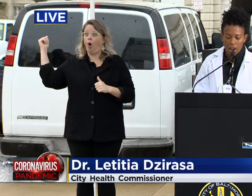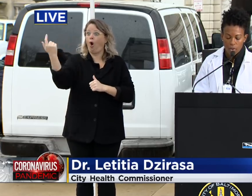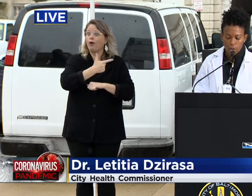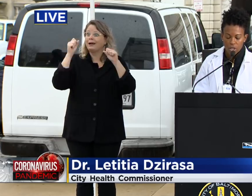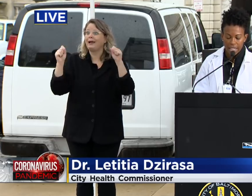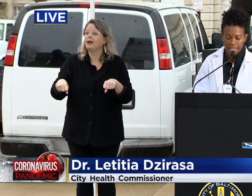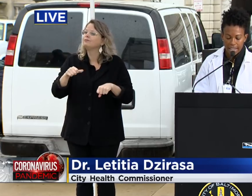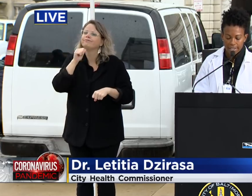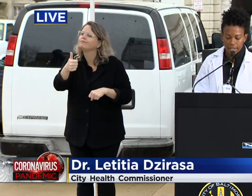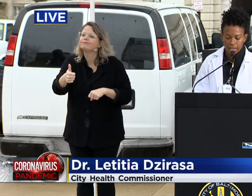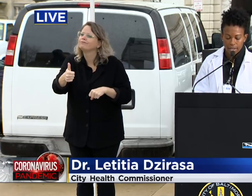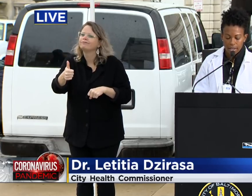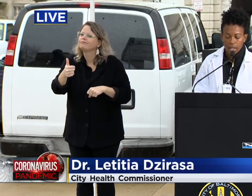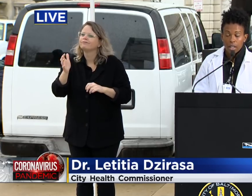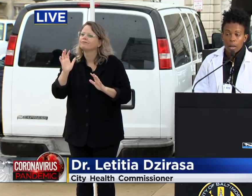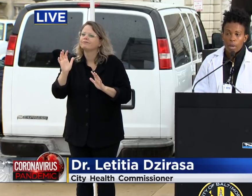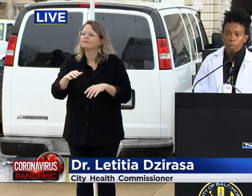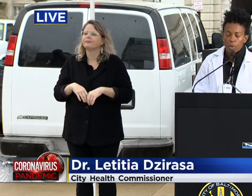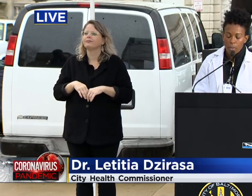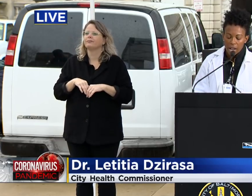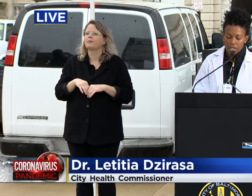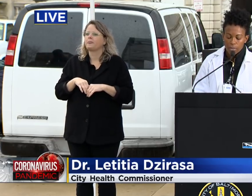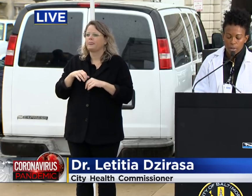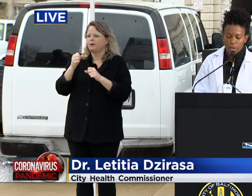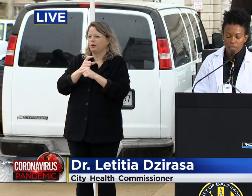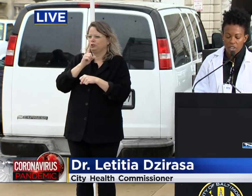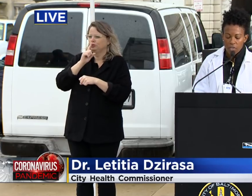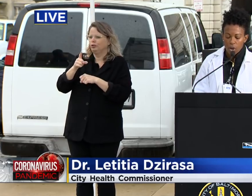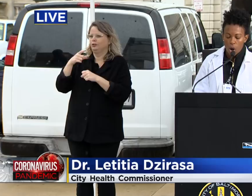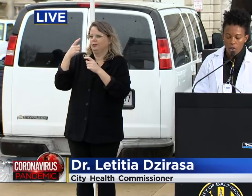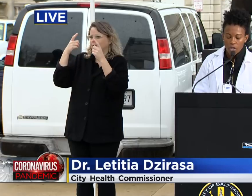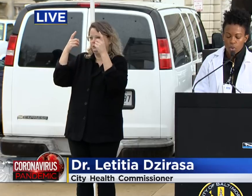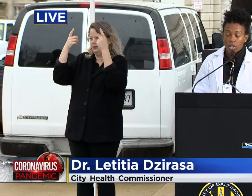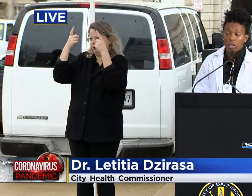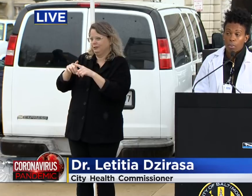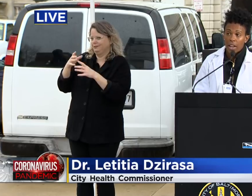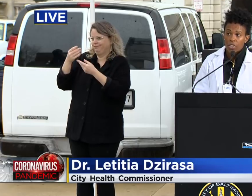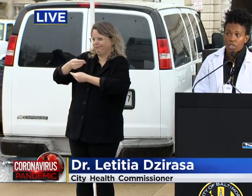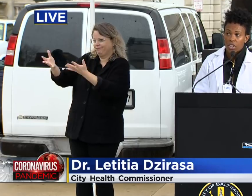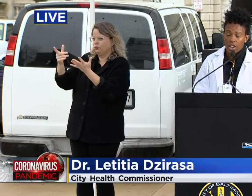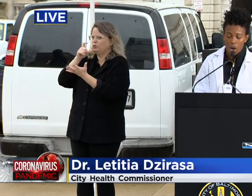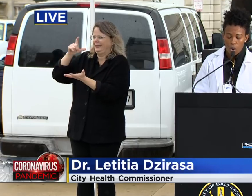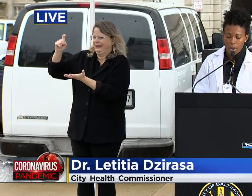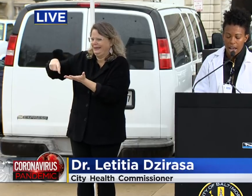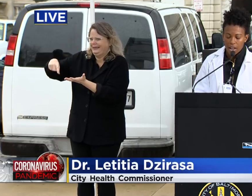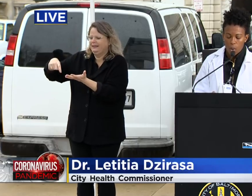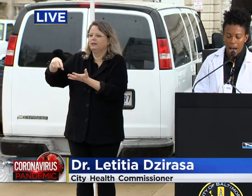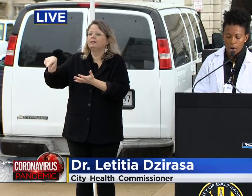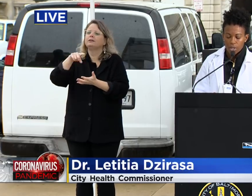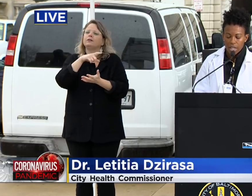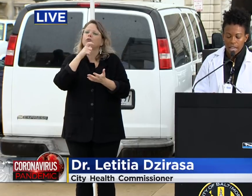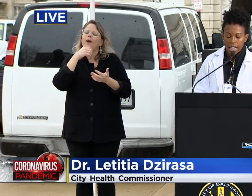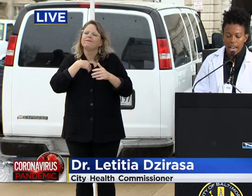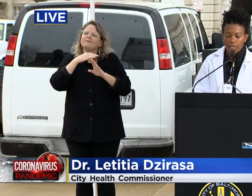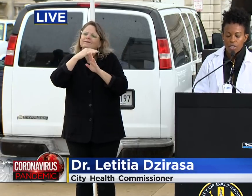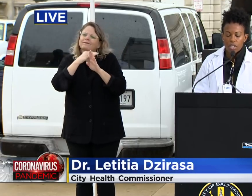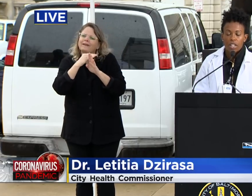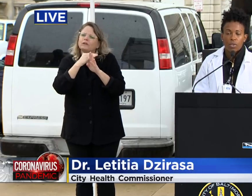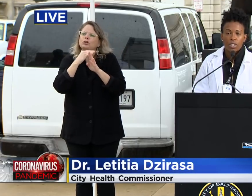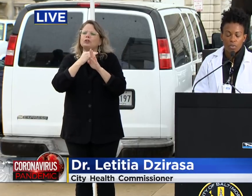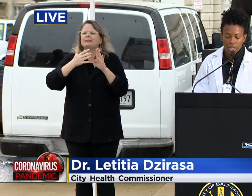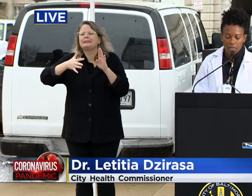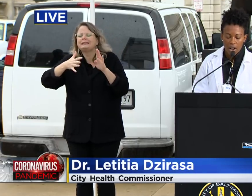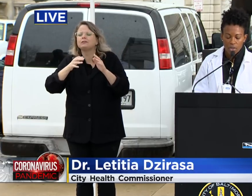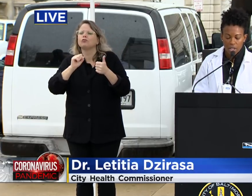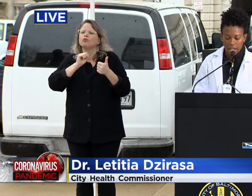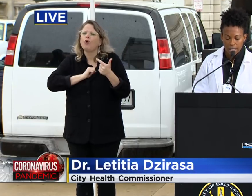this time for everyone to get tested. People with mild symptoms of fever, cough, and shortness of breath should stay at home and not go out in an effort to